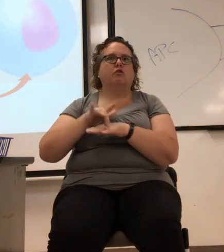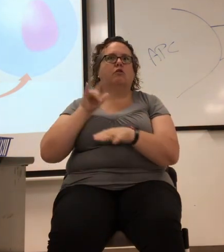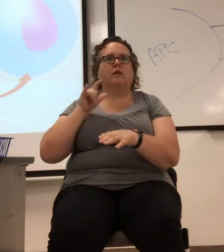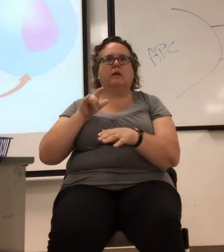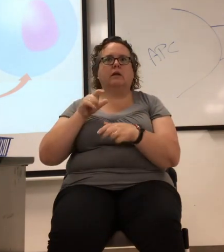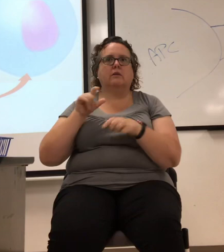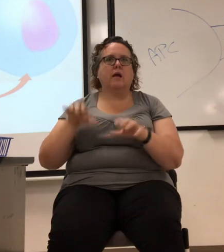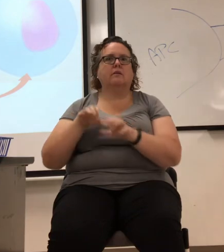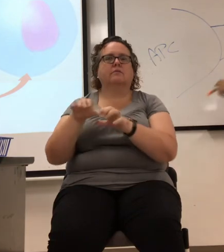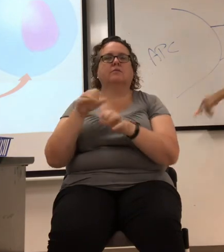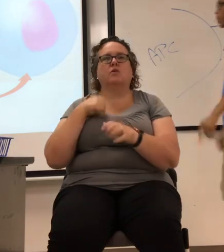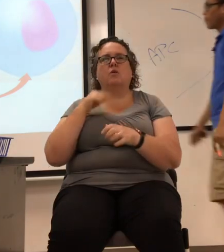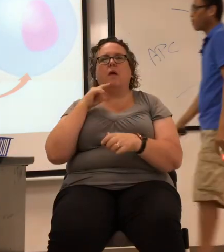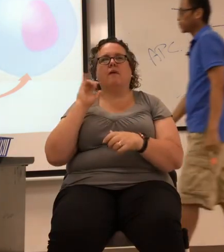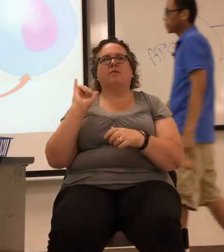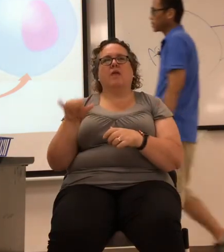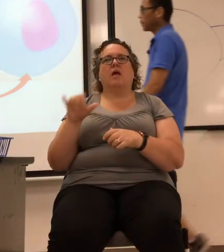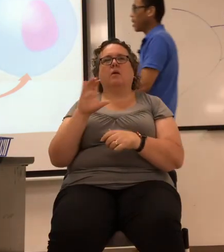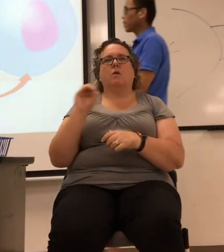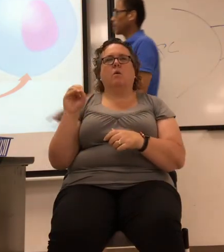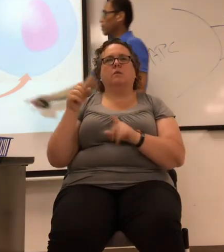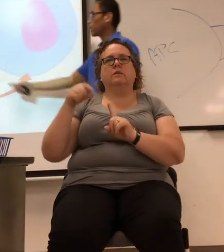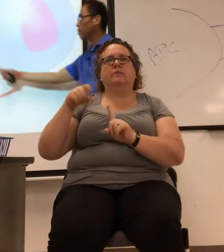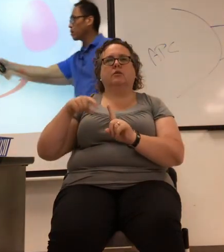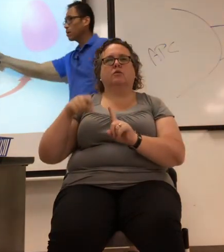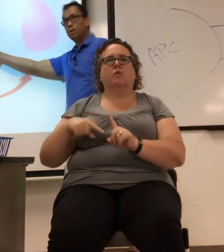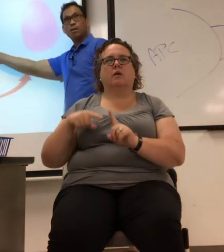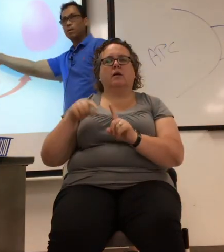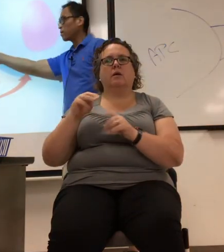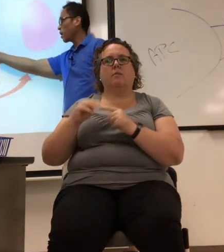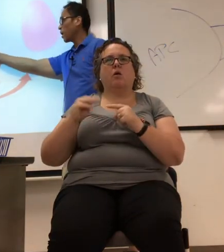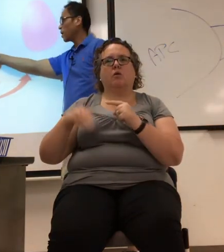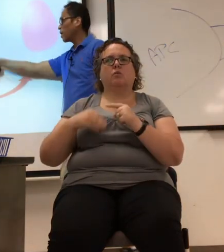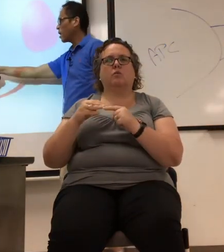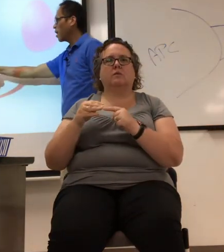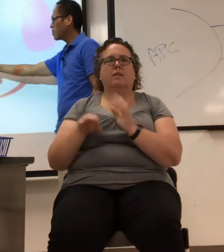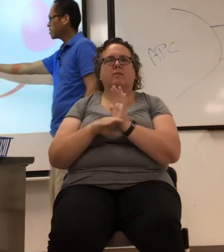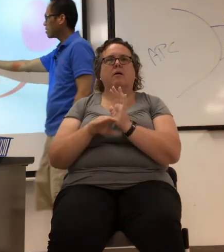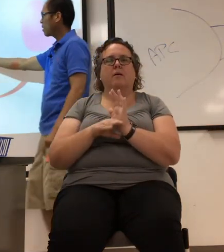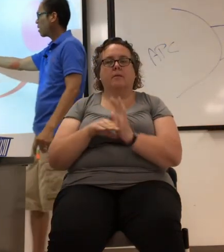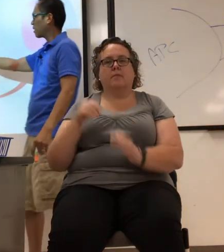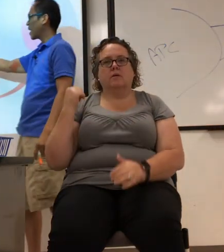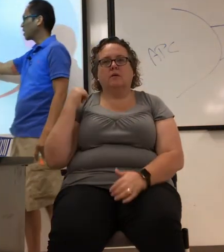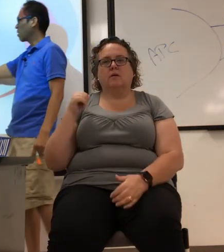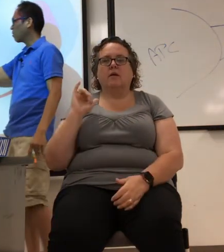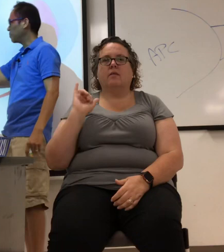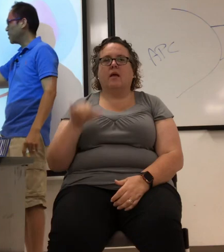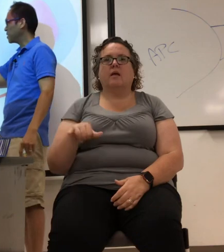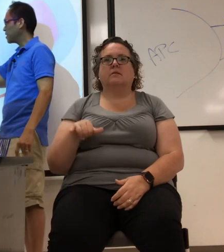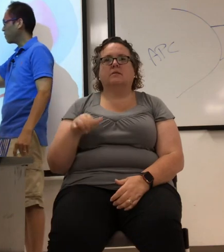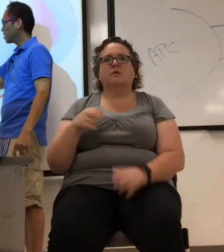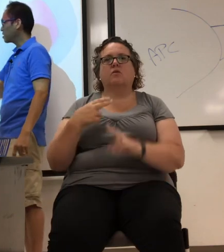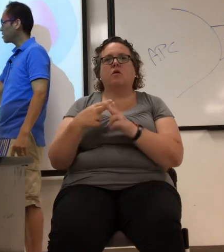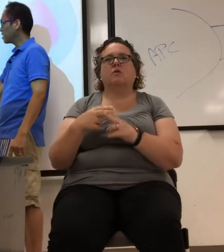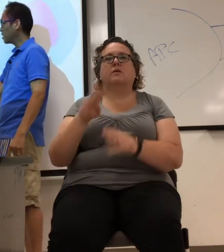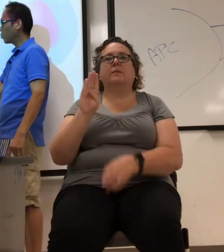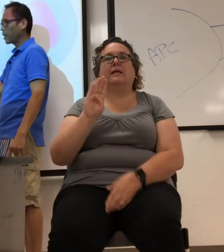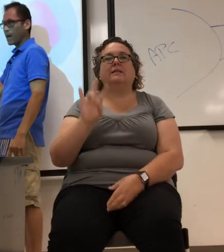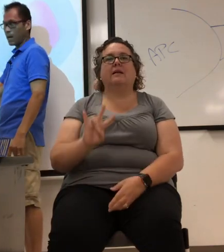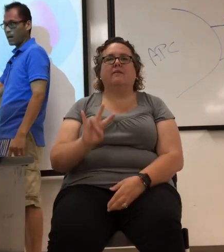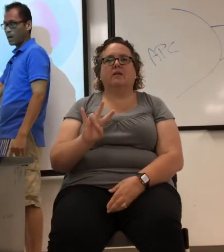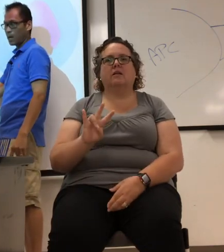these co-stimulatory molecules on the bottom here. Okay, this is a ligand called B7. This